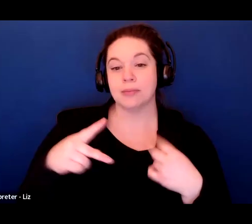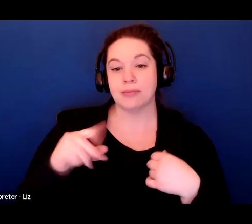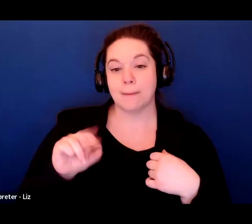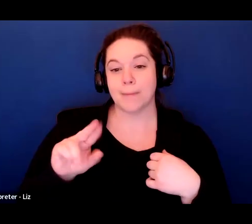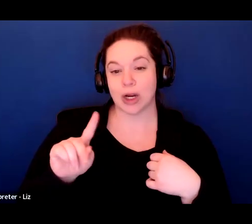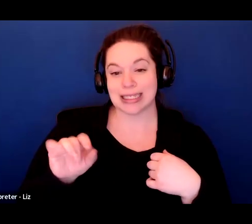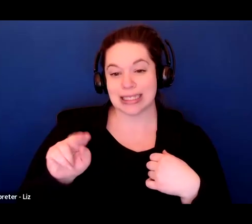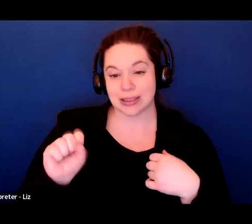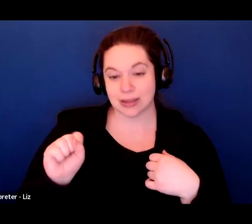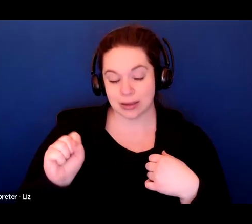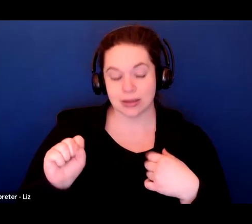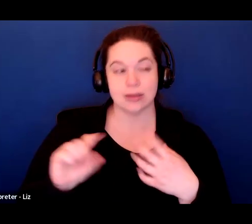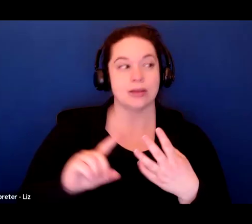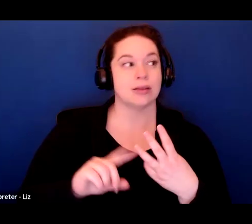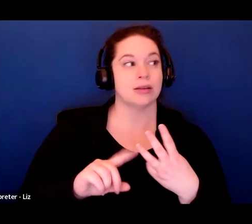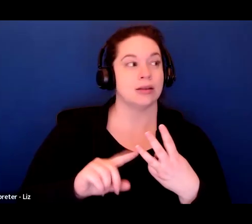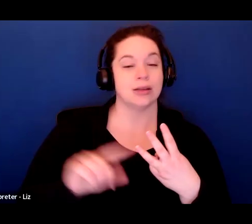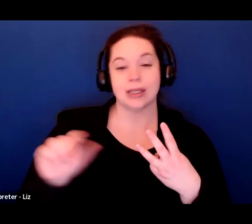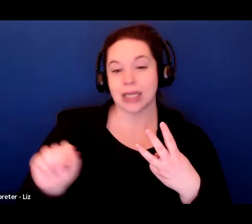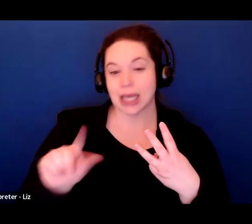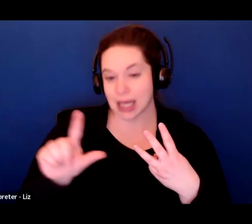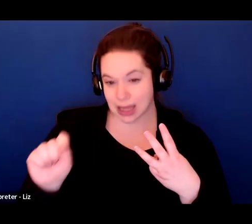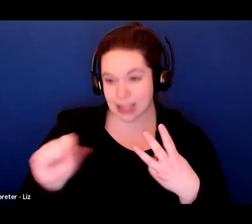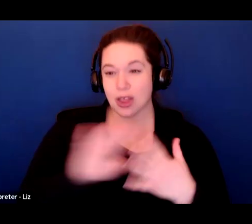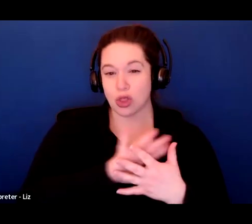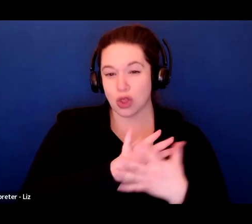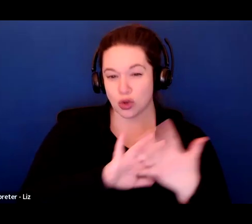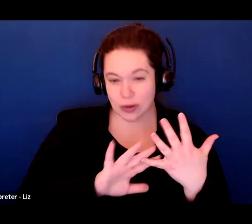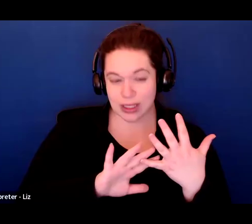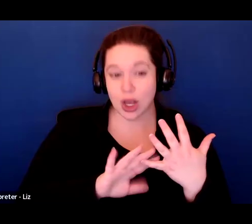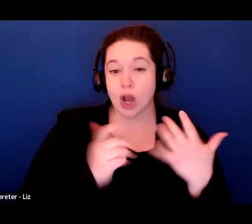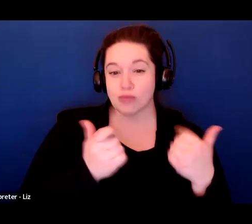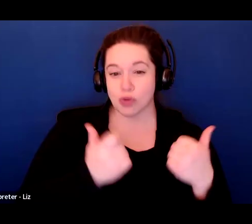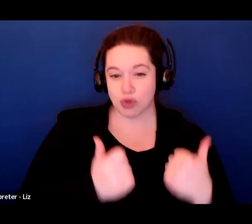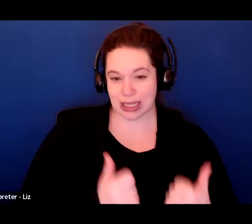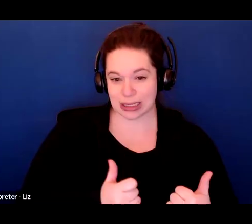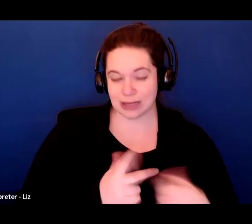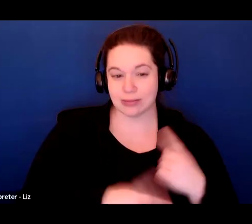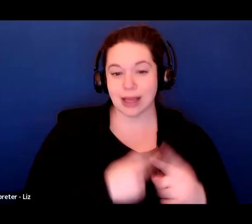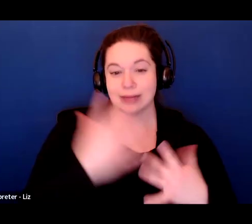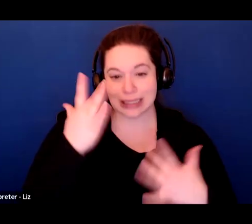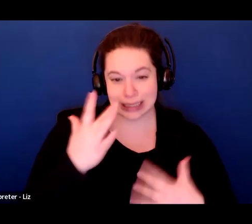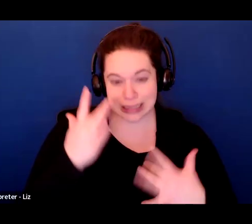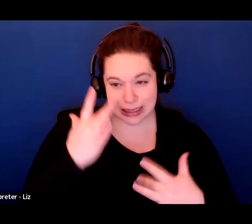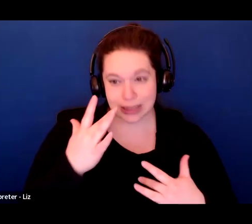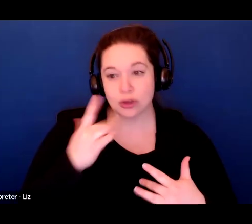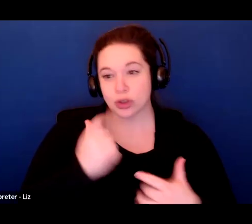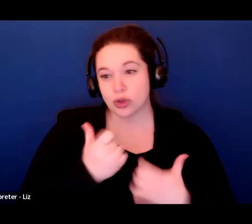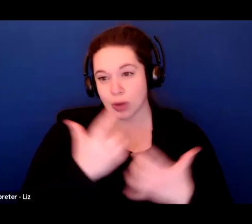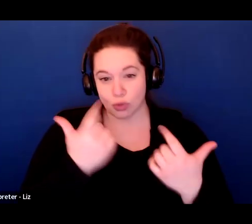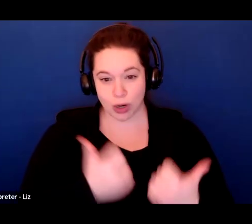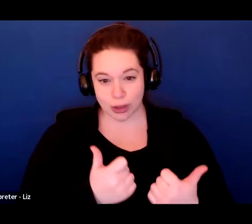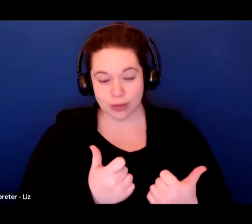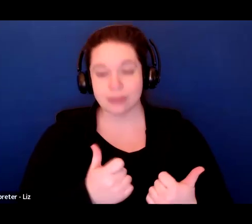Parkinson's or uh, ALS, those kind of things, those are progressive diseases. And so you might have progression. But